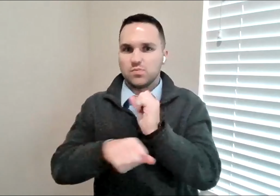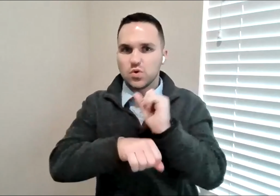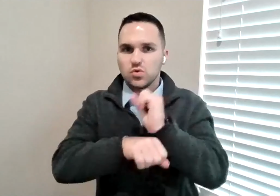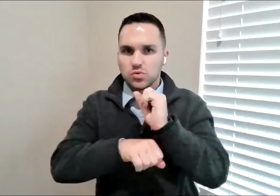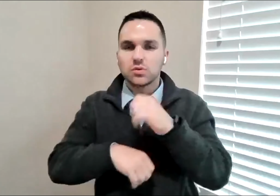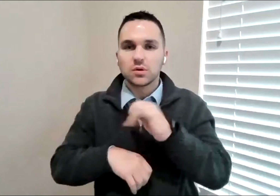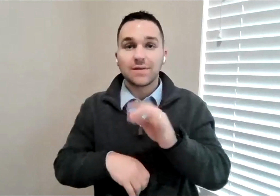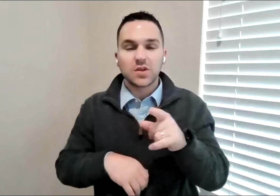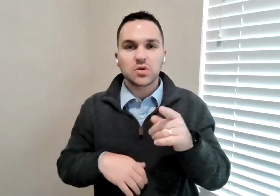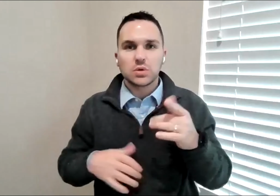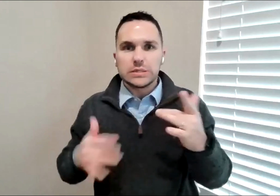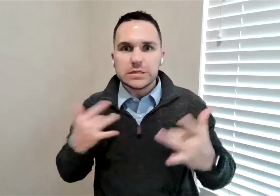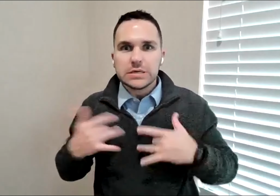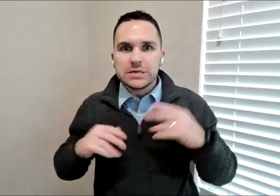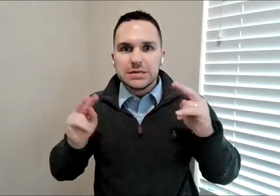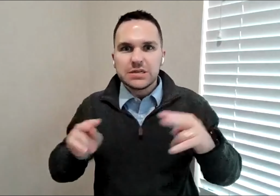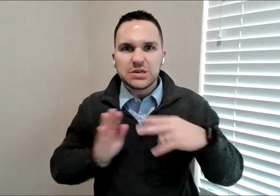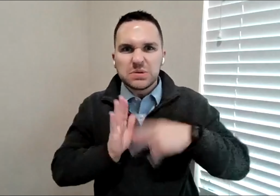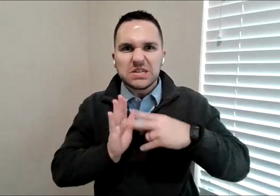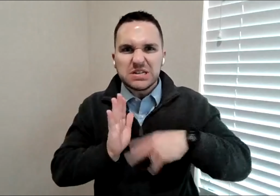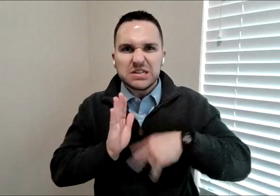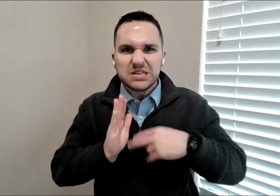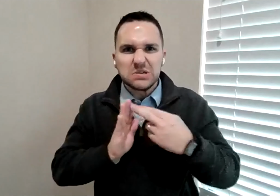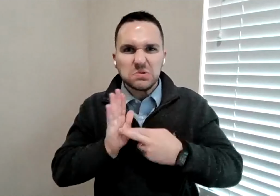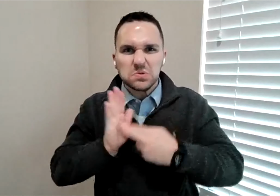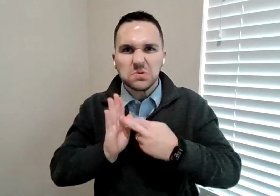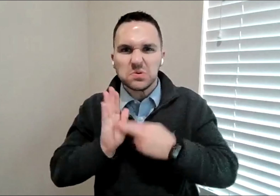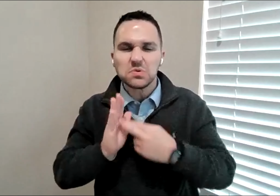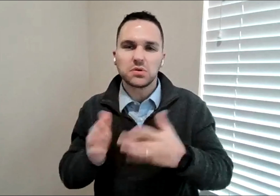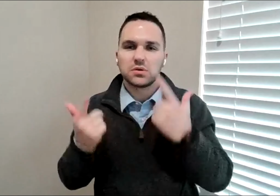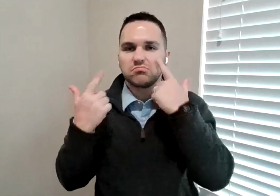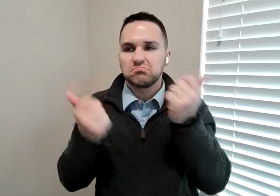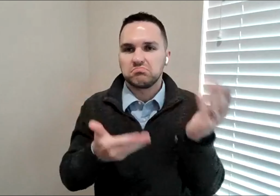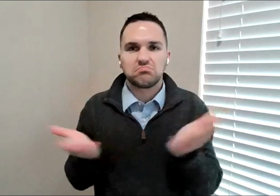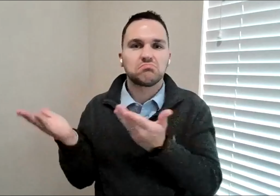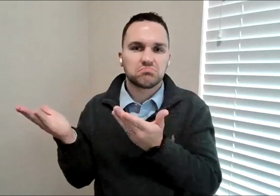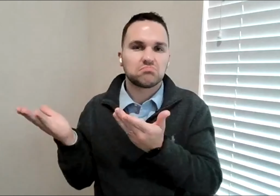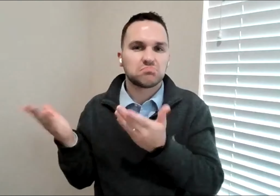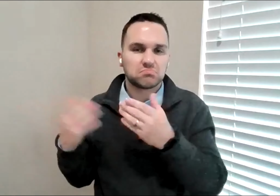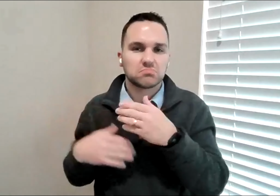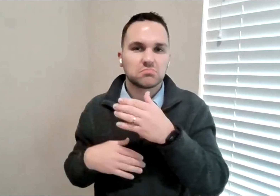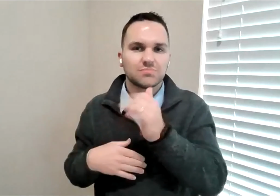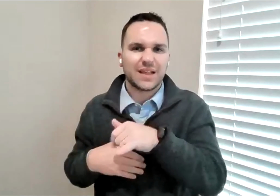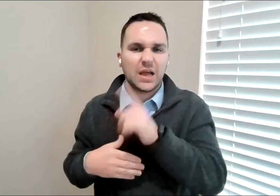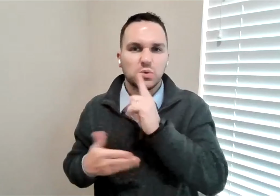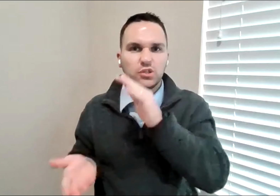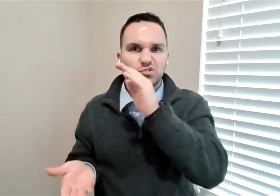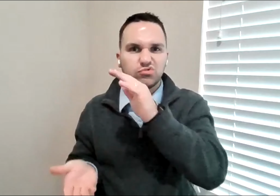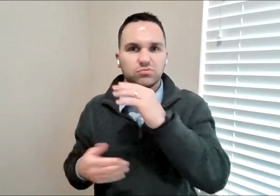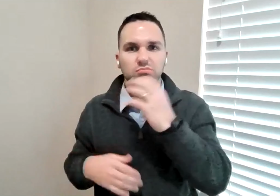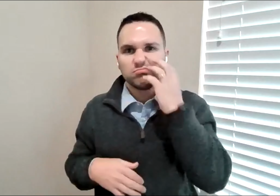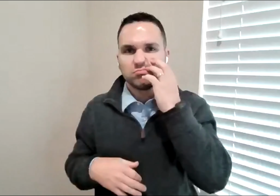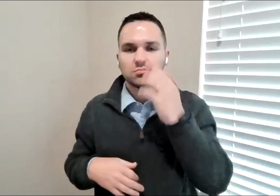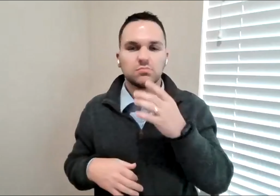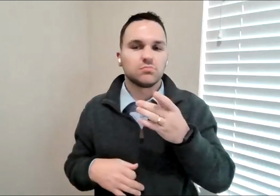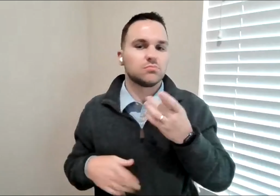really excited to take a look at this new rule language, you can go ahead and take a look at that larger packet. As I think Dr. Medlock